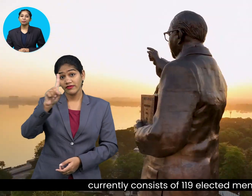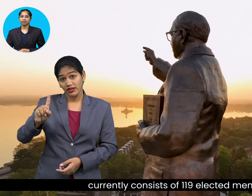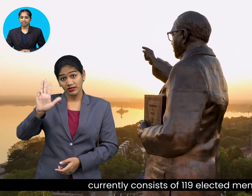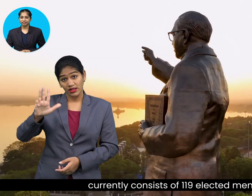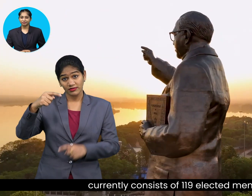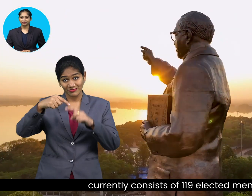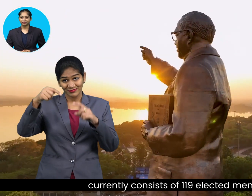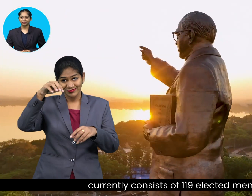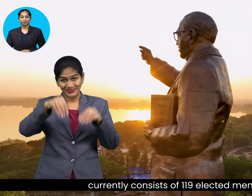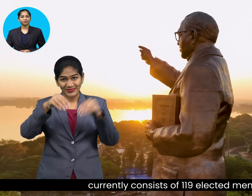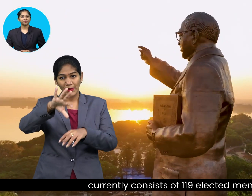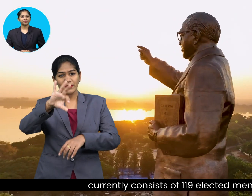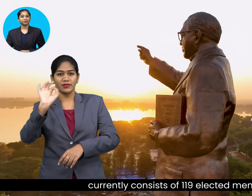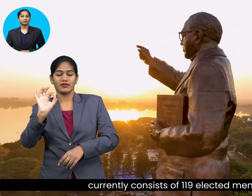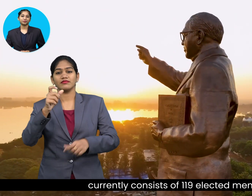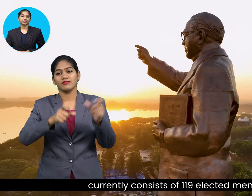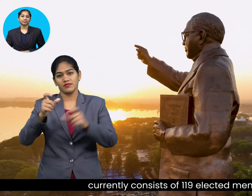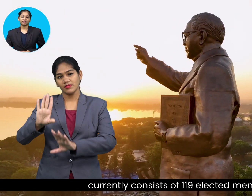elected members